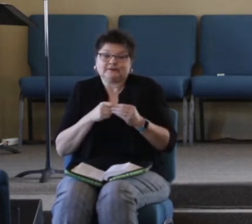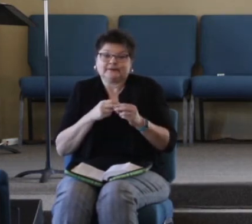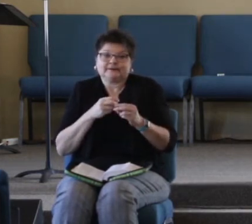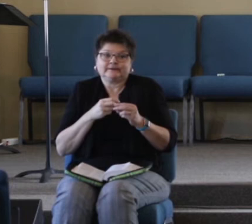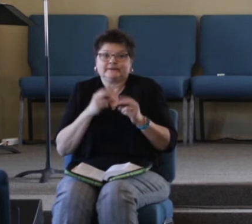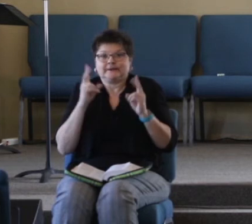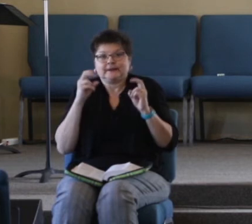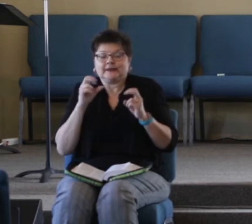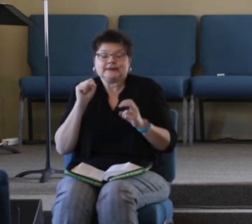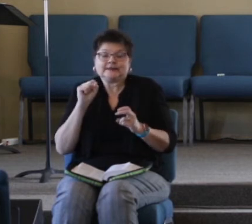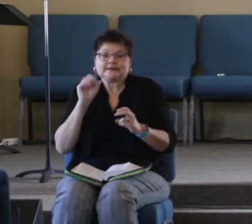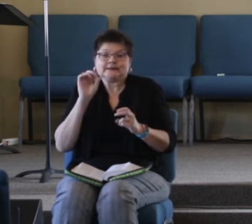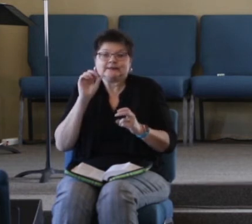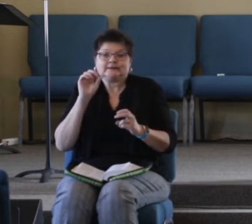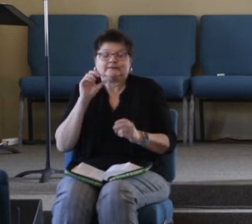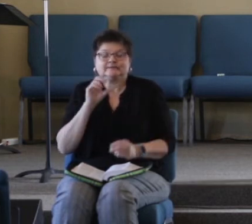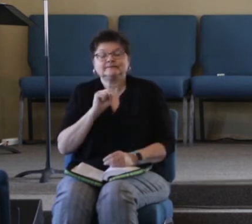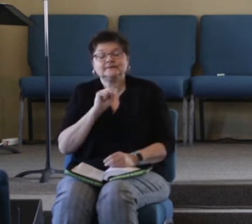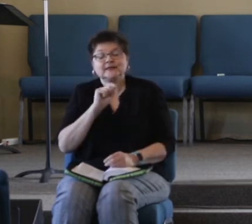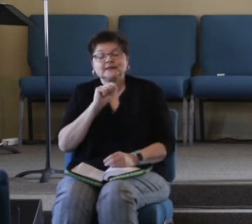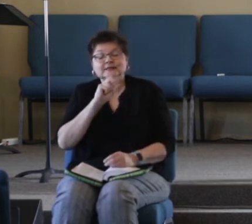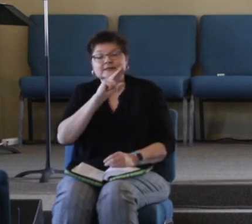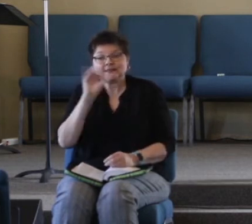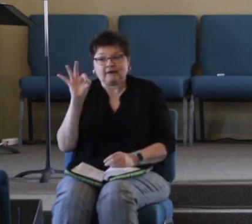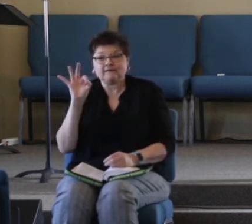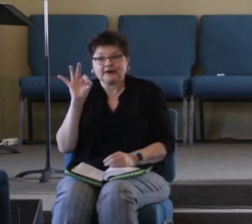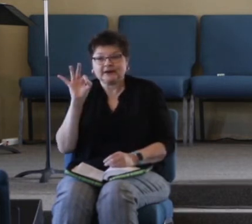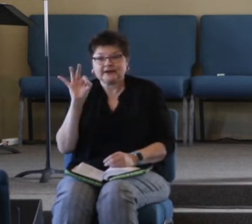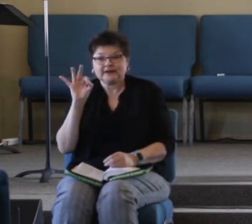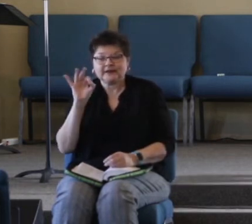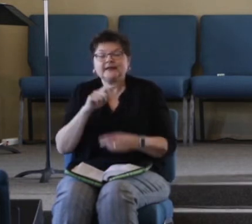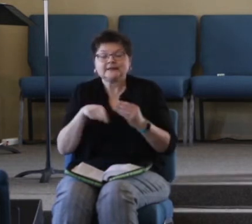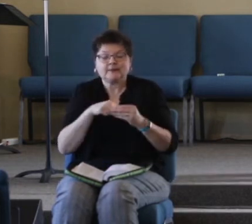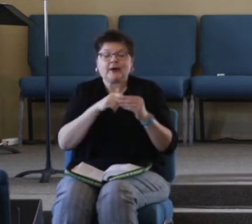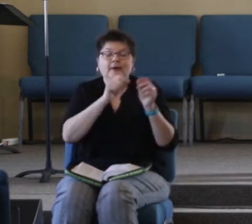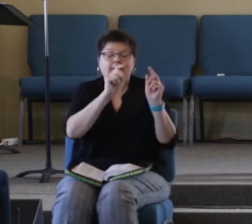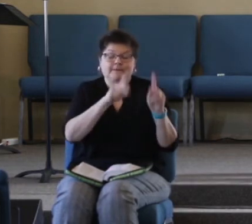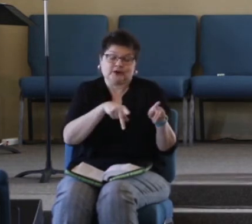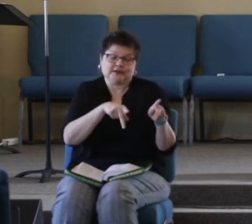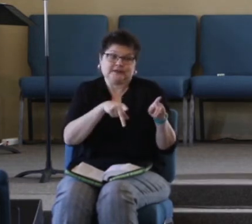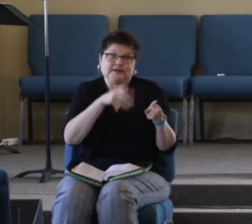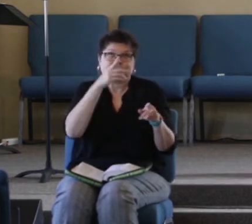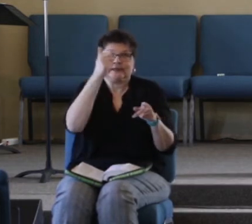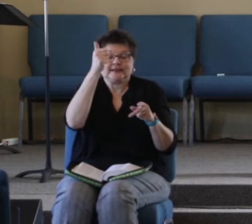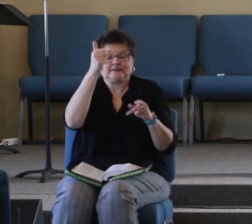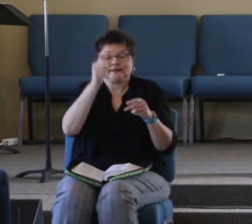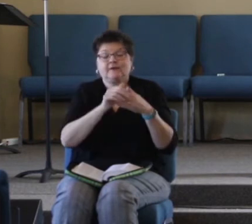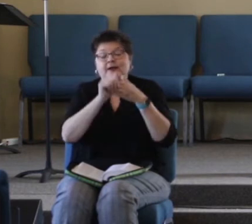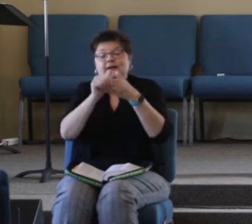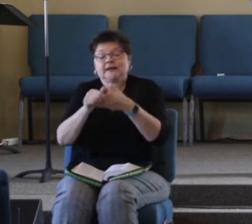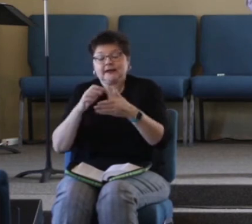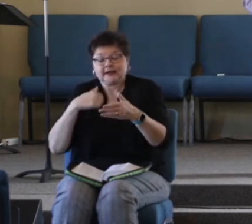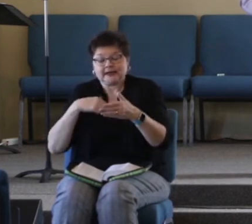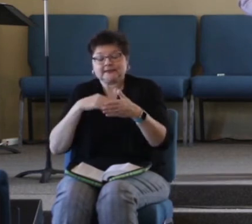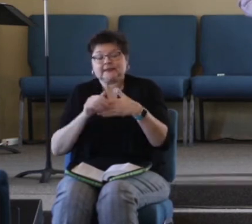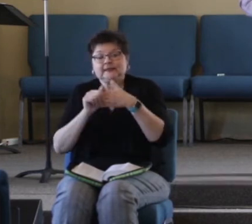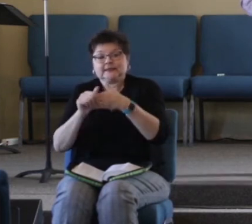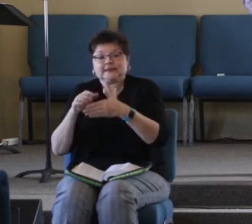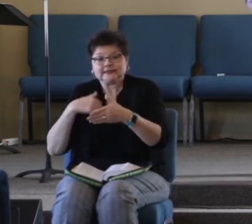person. Because he's the one that guides us and leads us into his